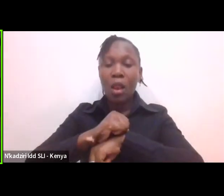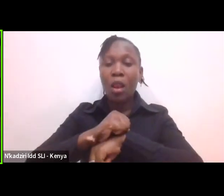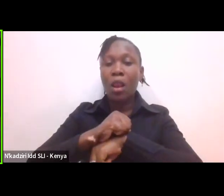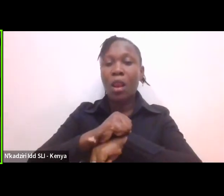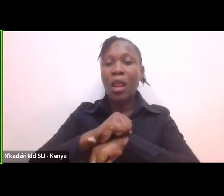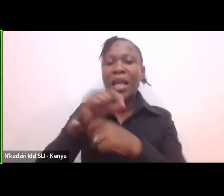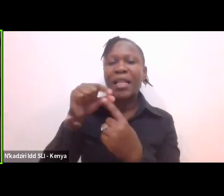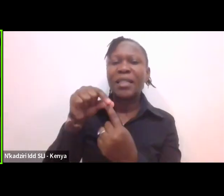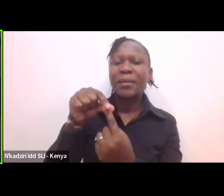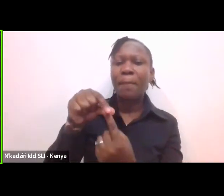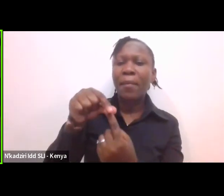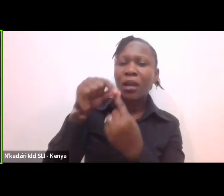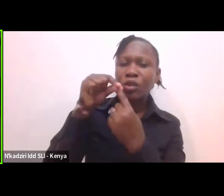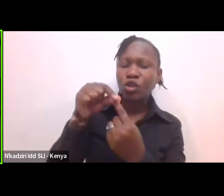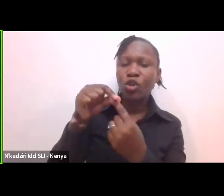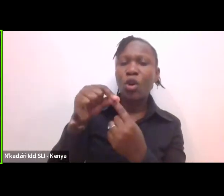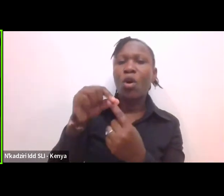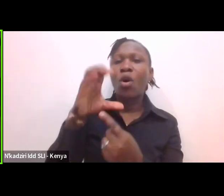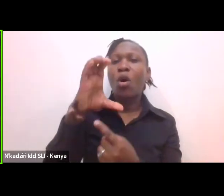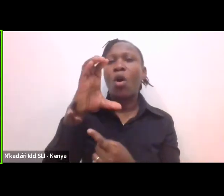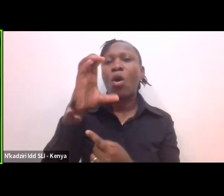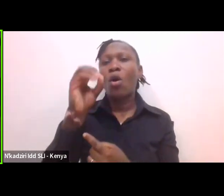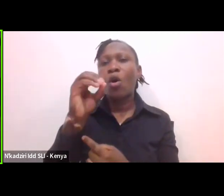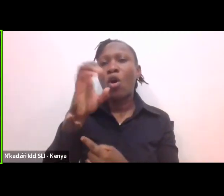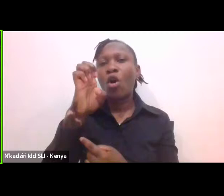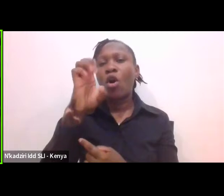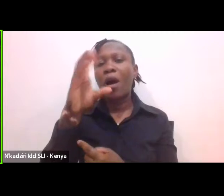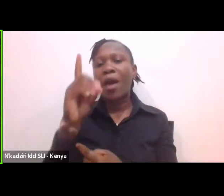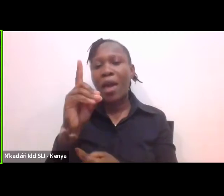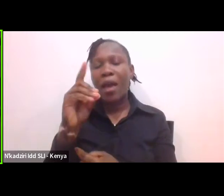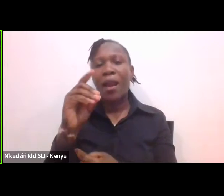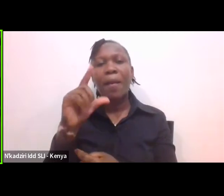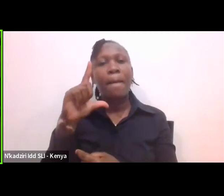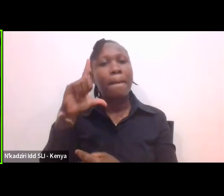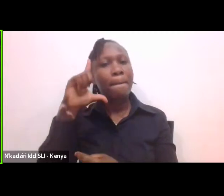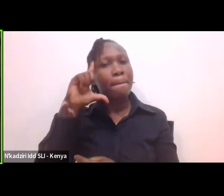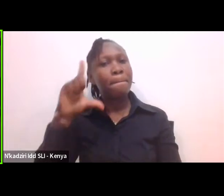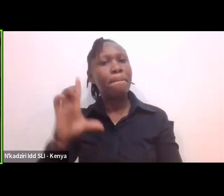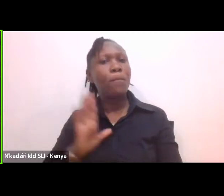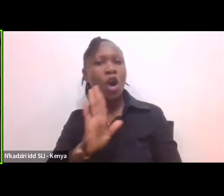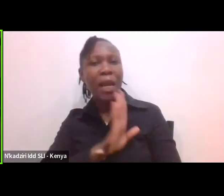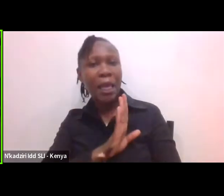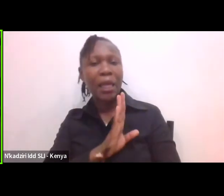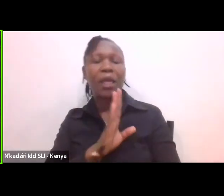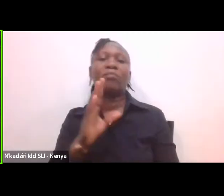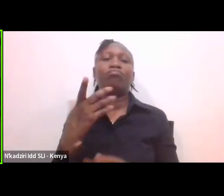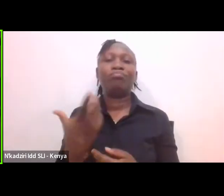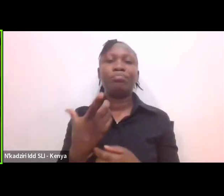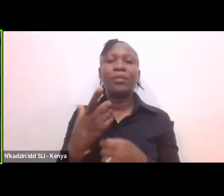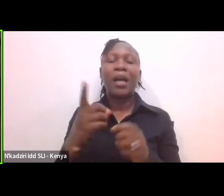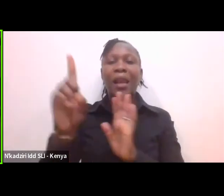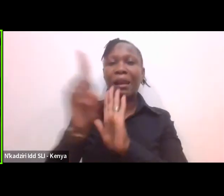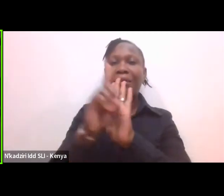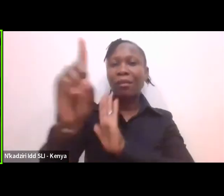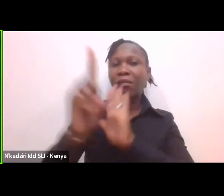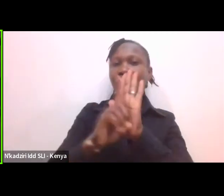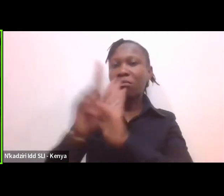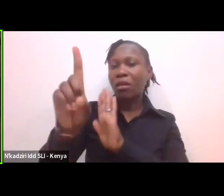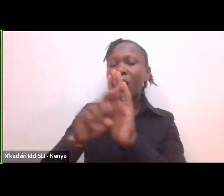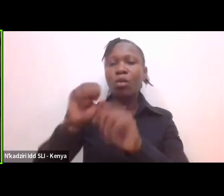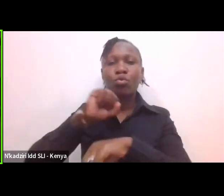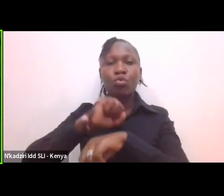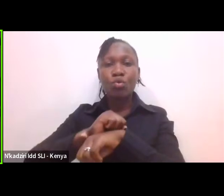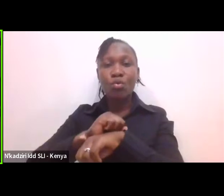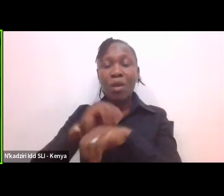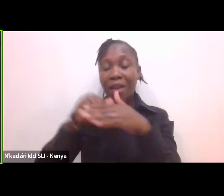single sex, boarding, day, senior, junior, even nursery. In the classroom, I was an